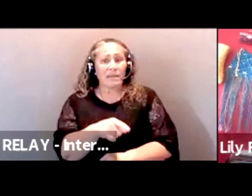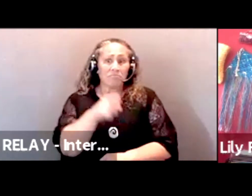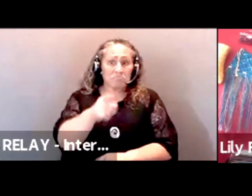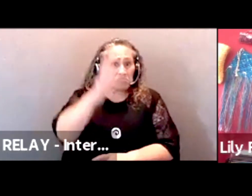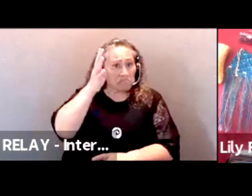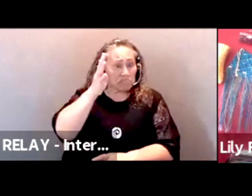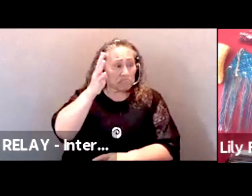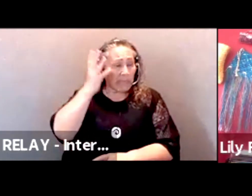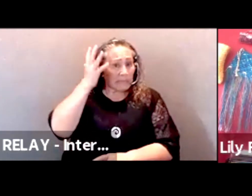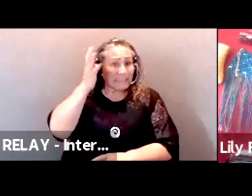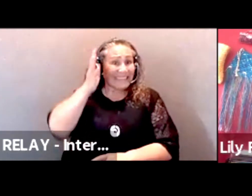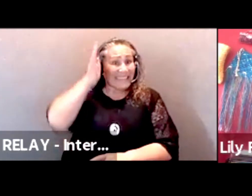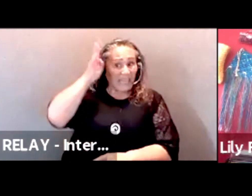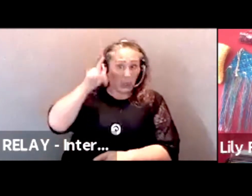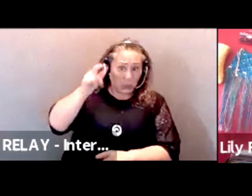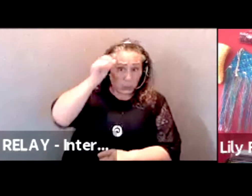more about.